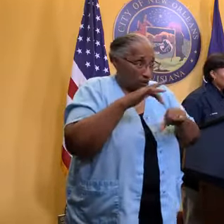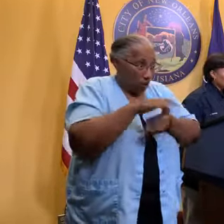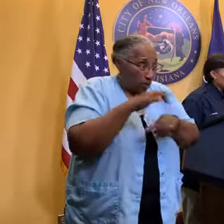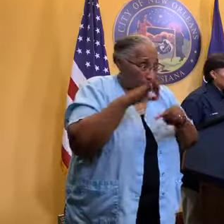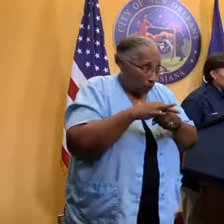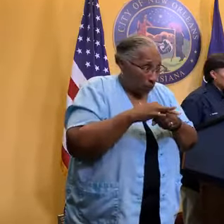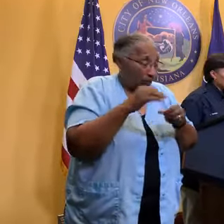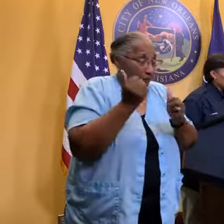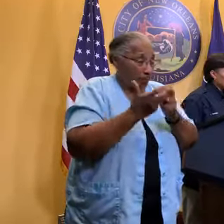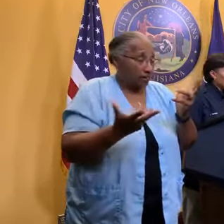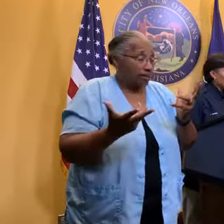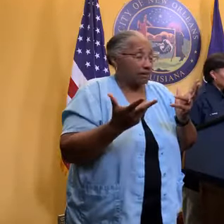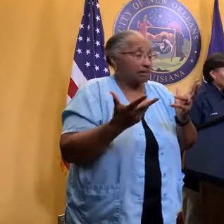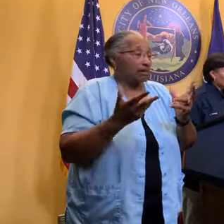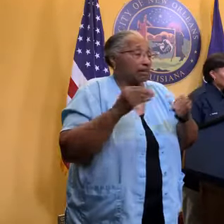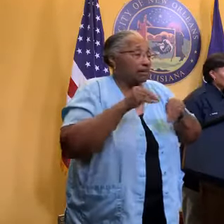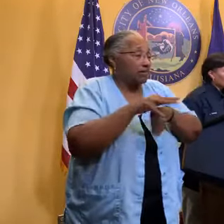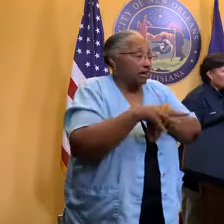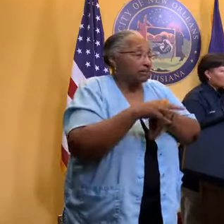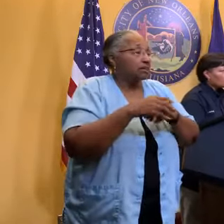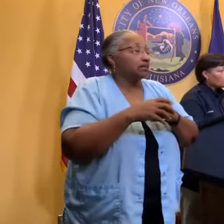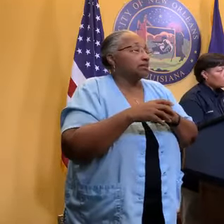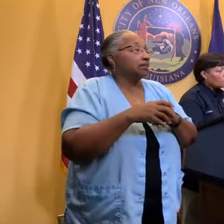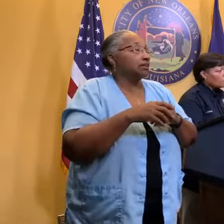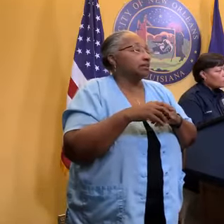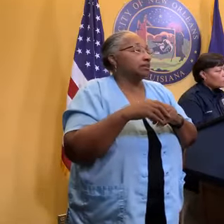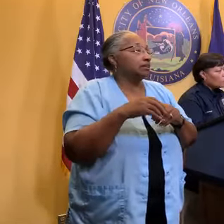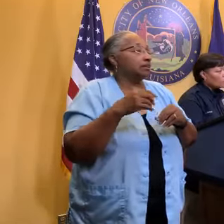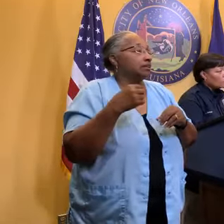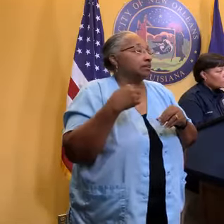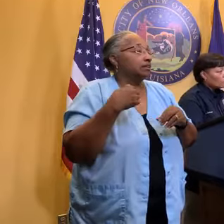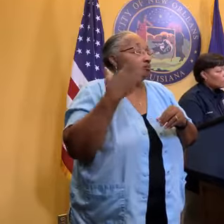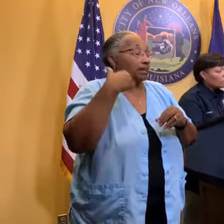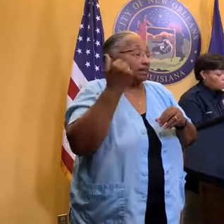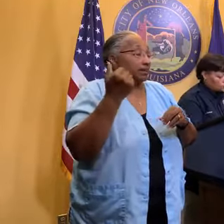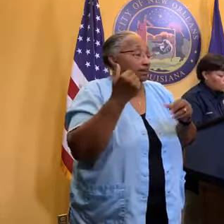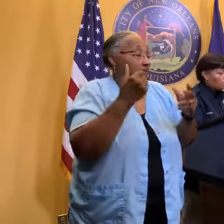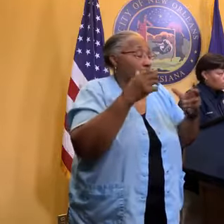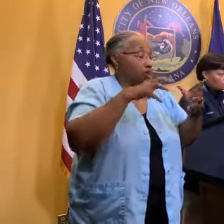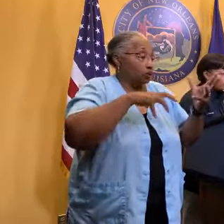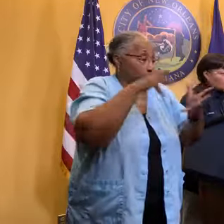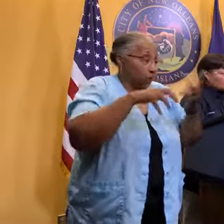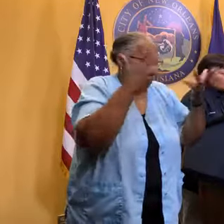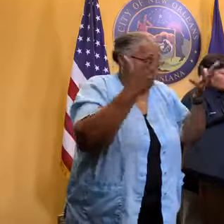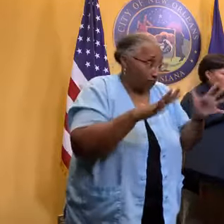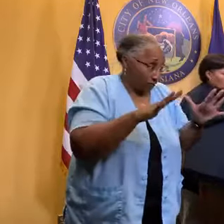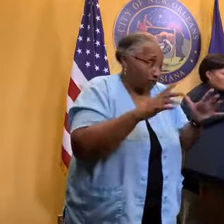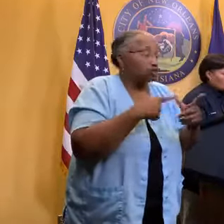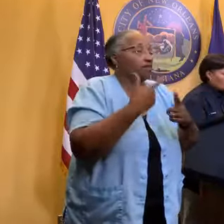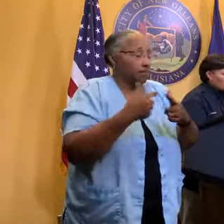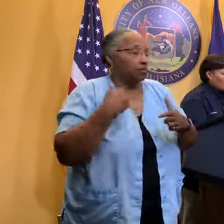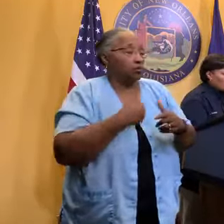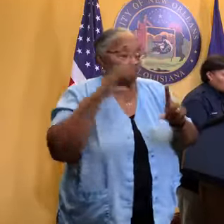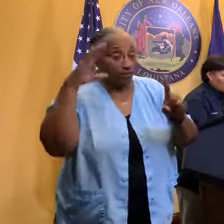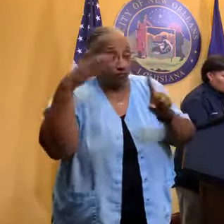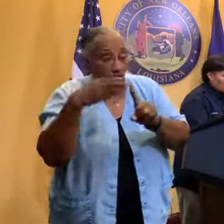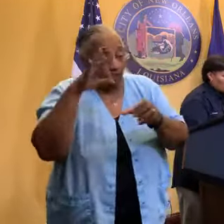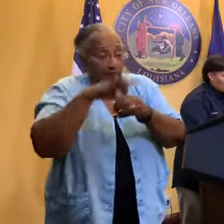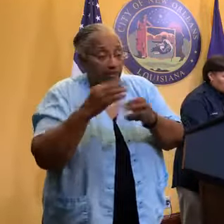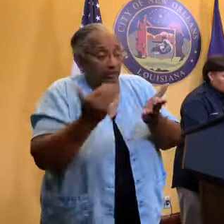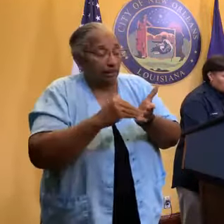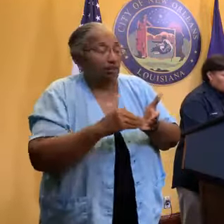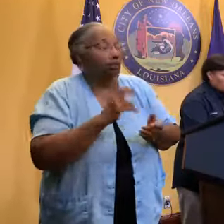mean, obviously, I think all eyes are on the storm, but tomorrow we're probably going to shift right back to election season. Is anything impacted by this storm, in your opinion? Well,